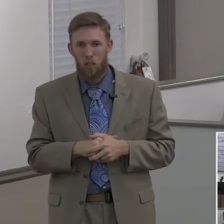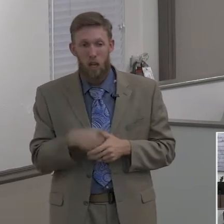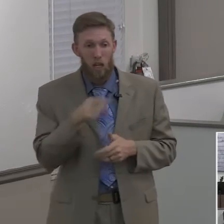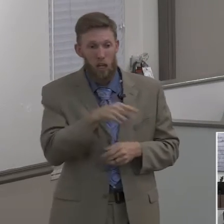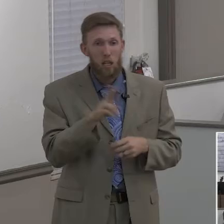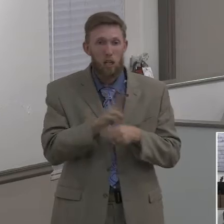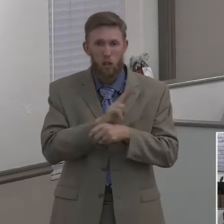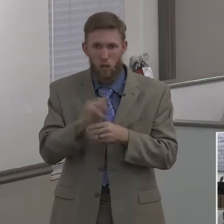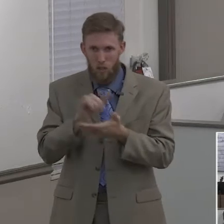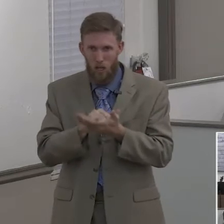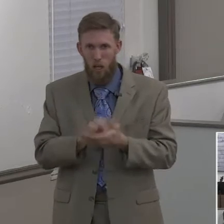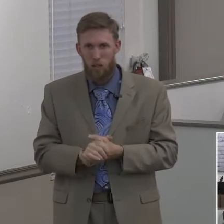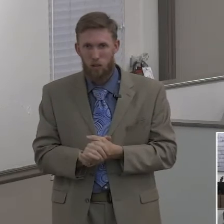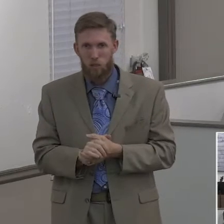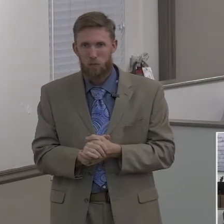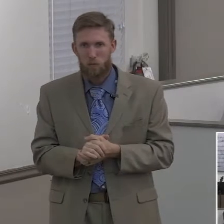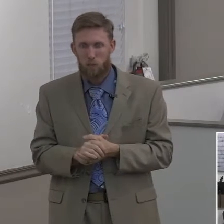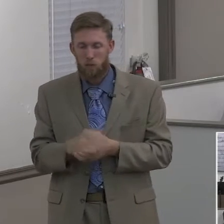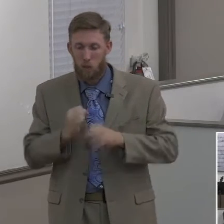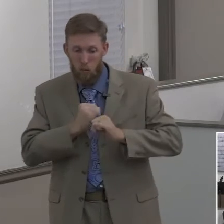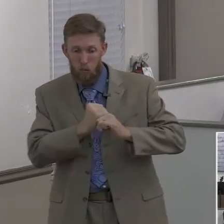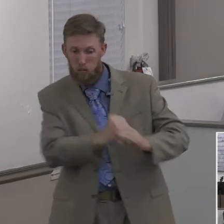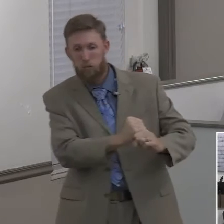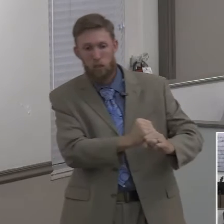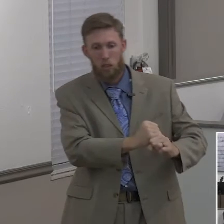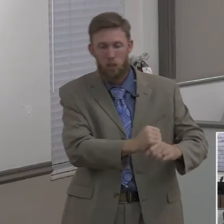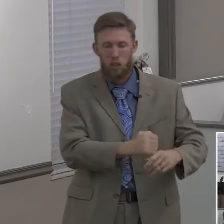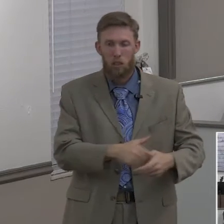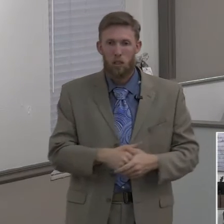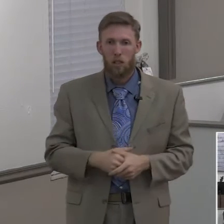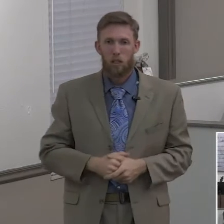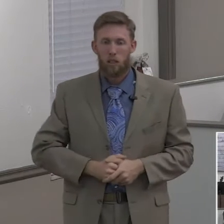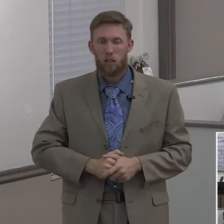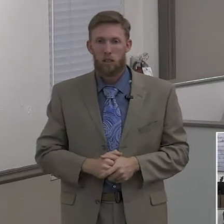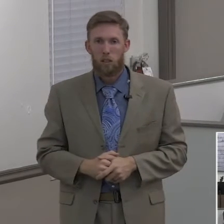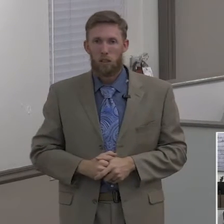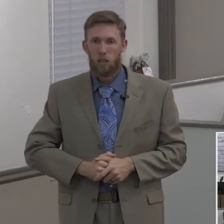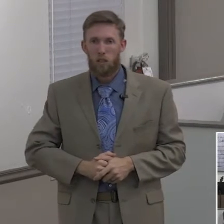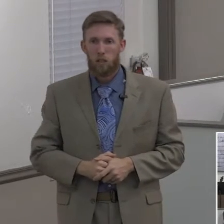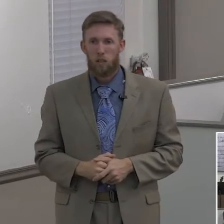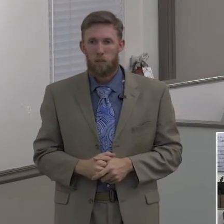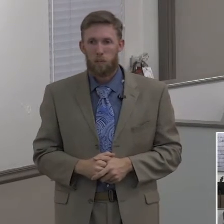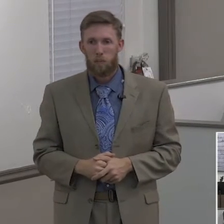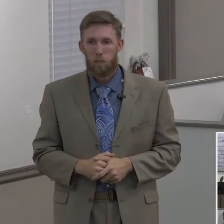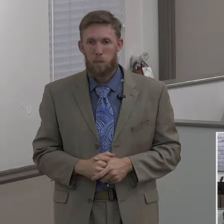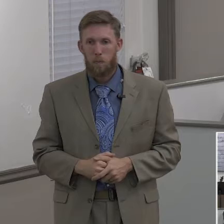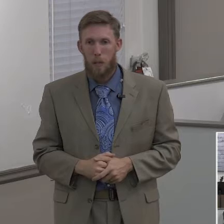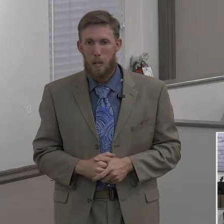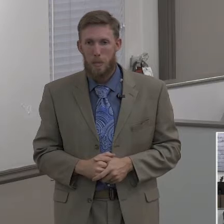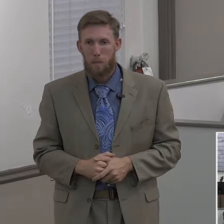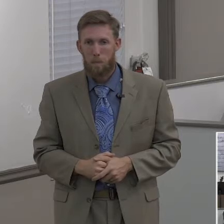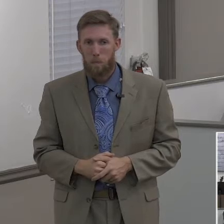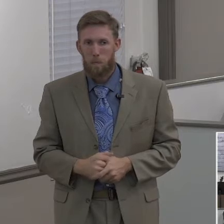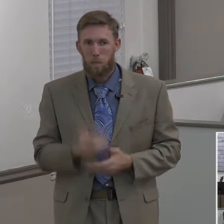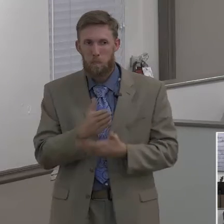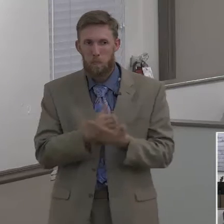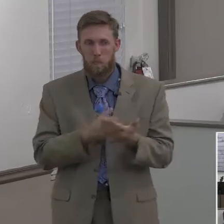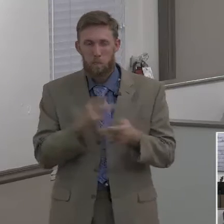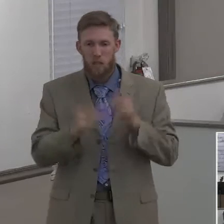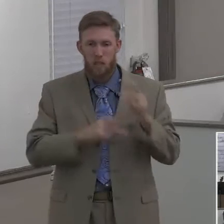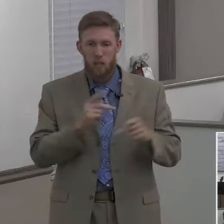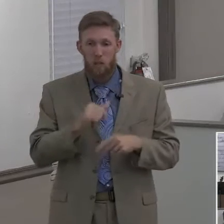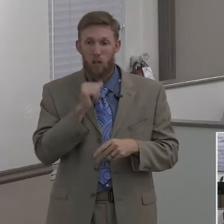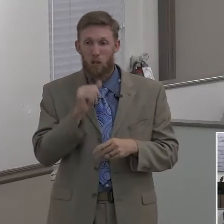Frustration is Satan's tool. However, I think if we're honest, many people, it doesn't take that much to get them